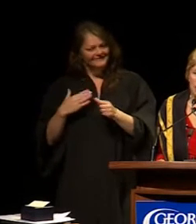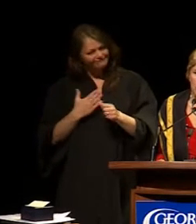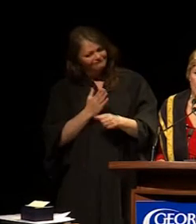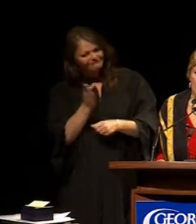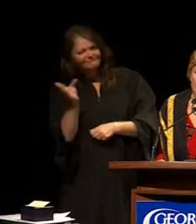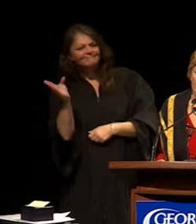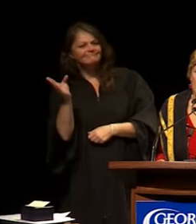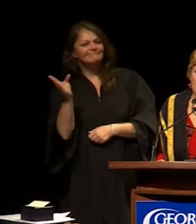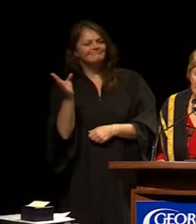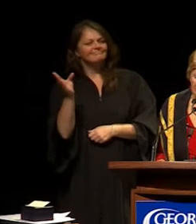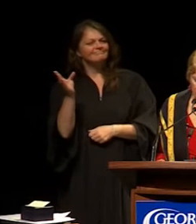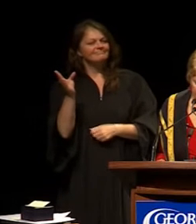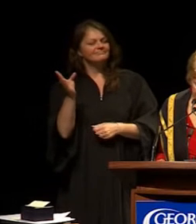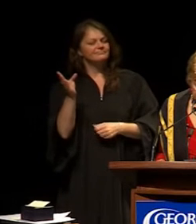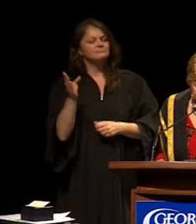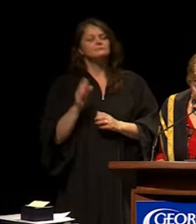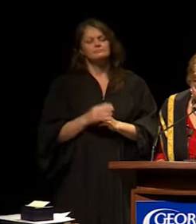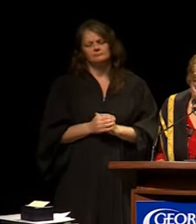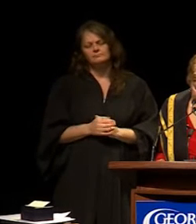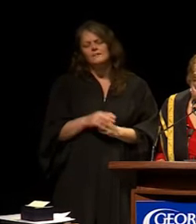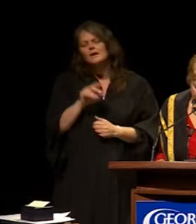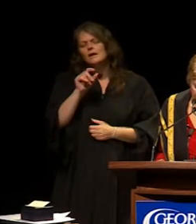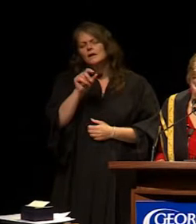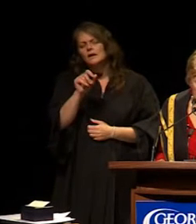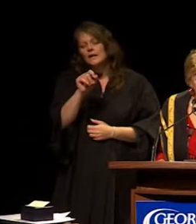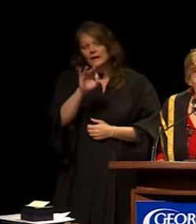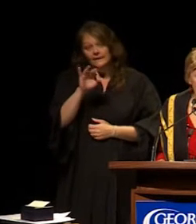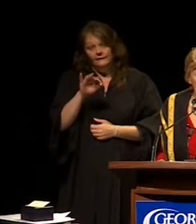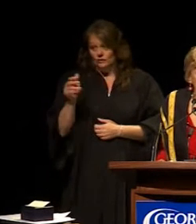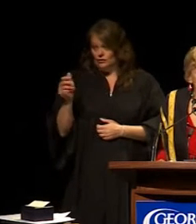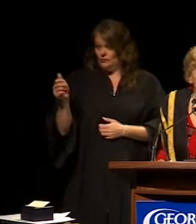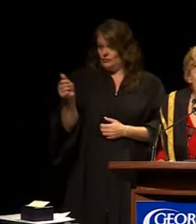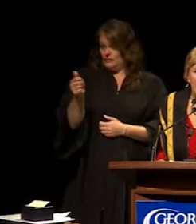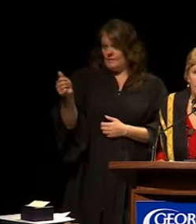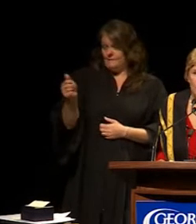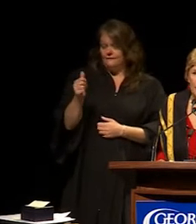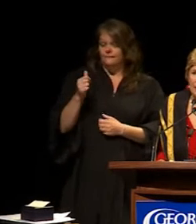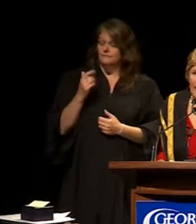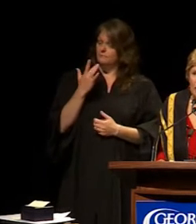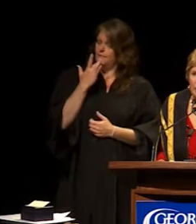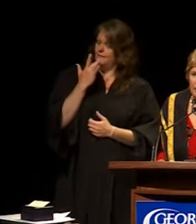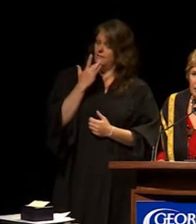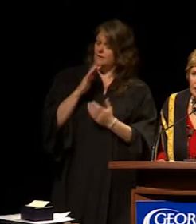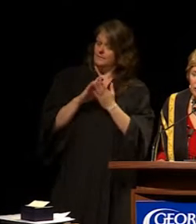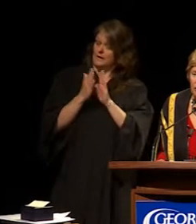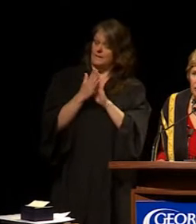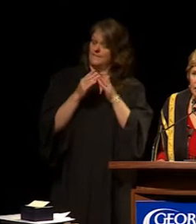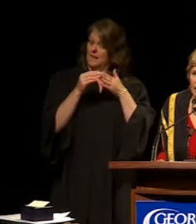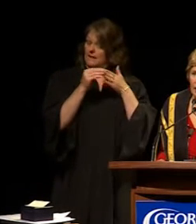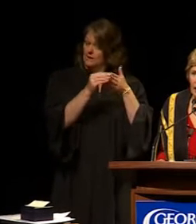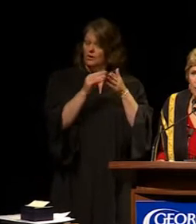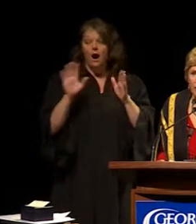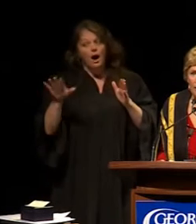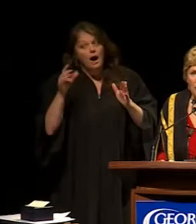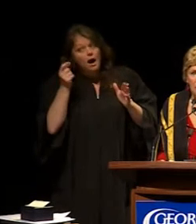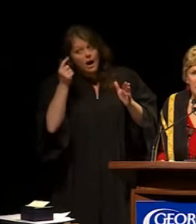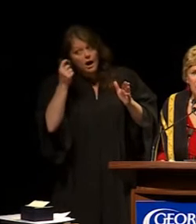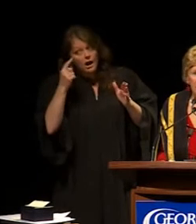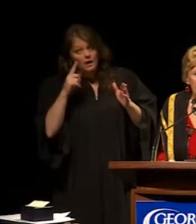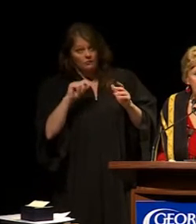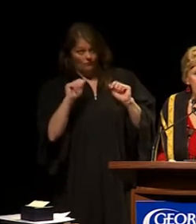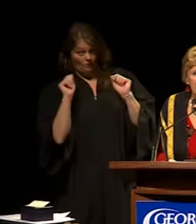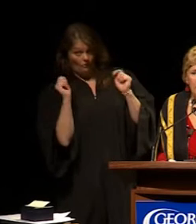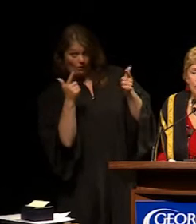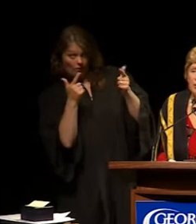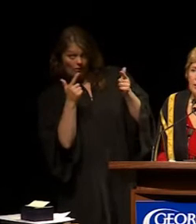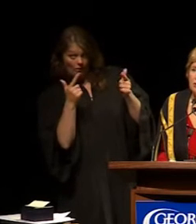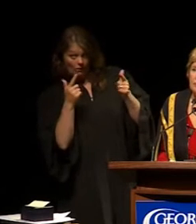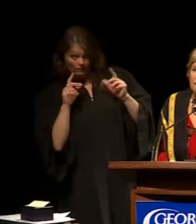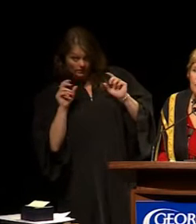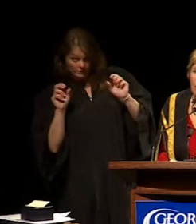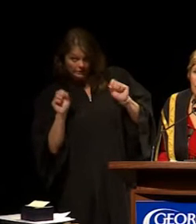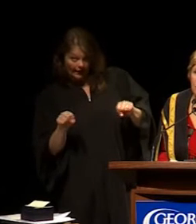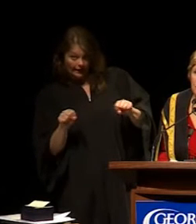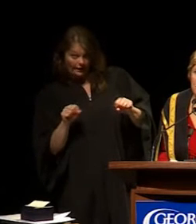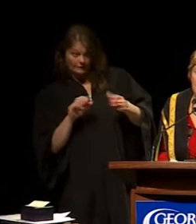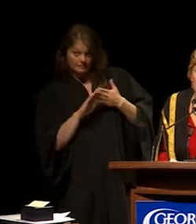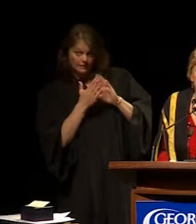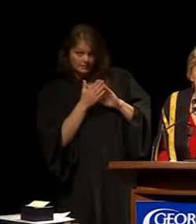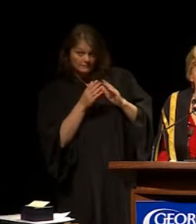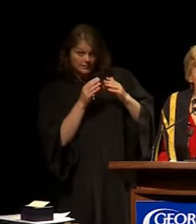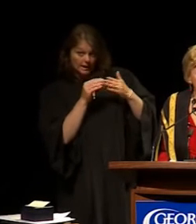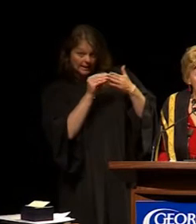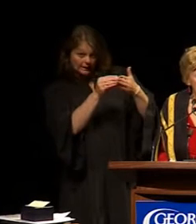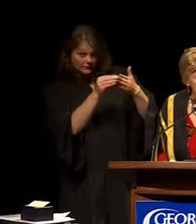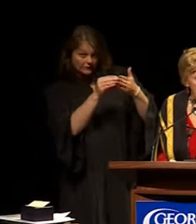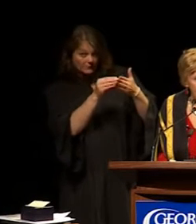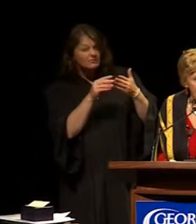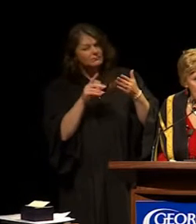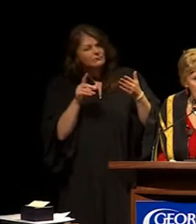Now, do you want to be a leader? And by the way, not everyone can be a leader. And you can't be a leader without some followers.